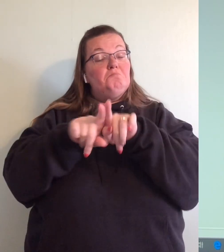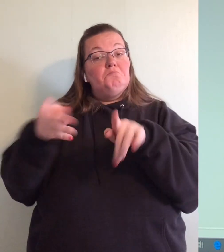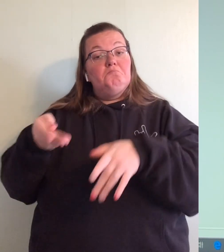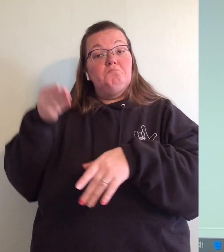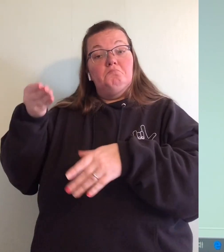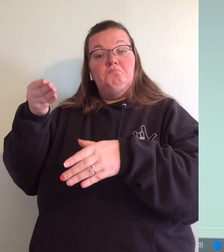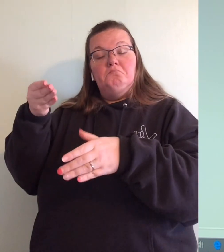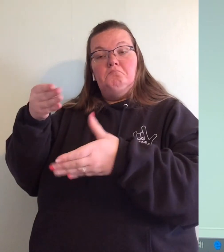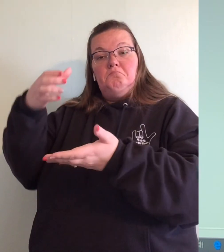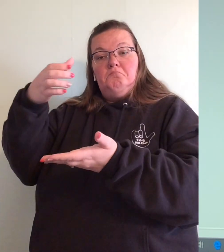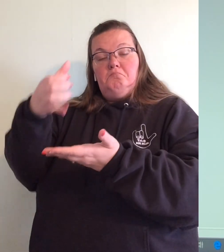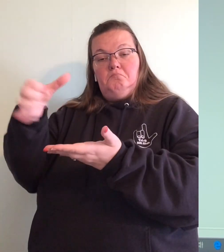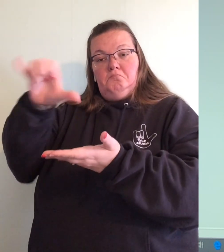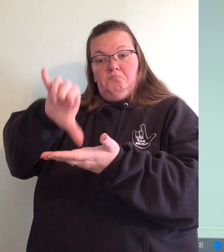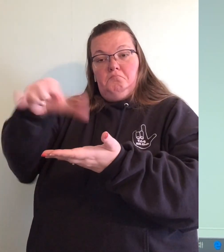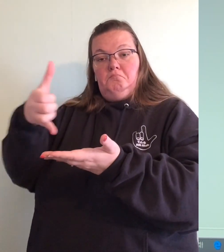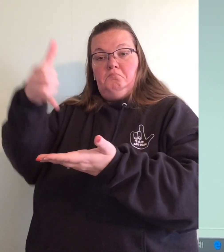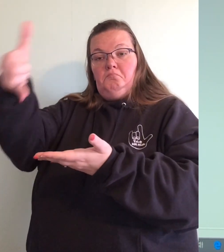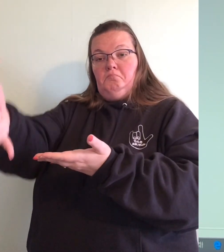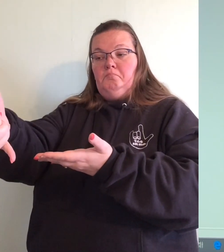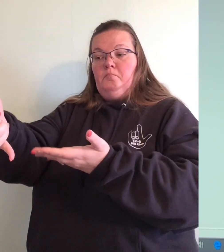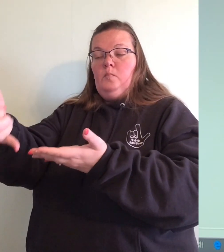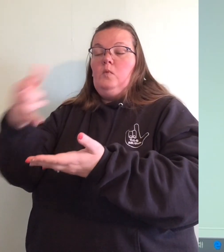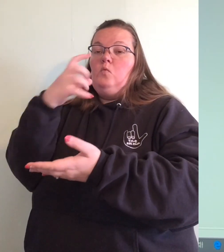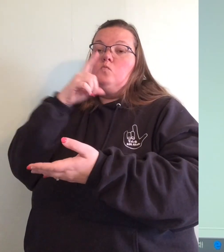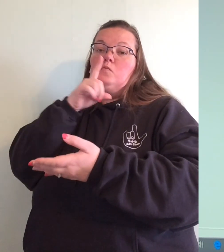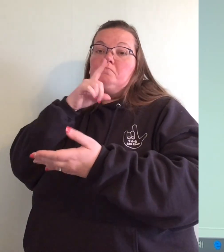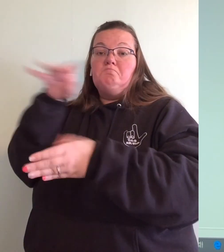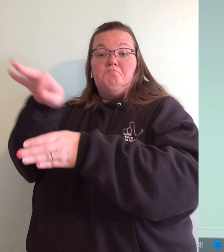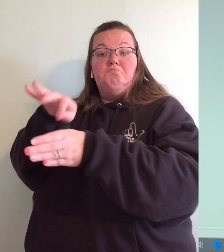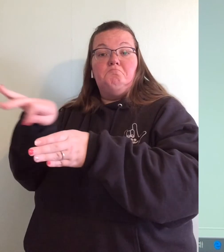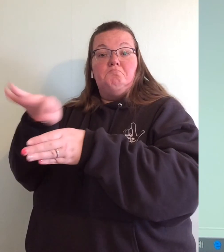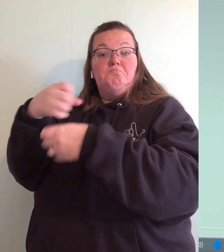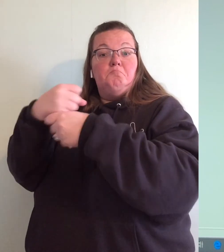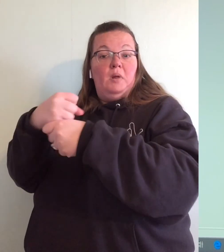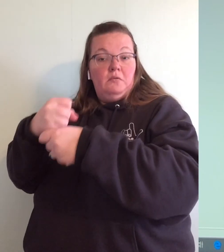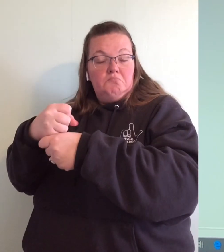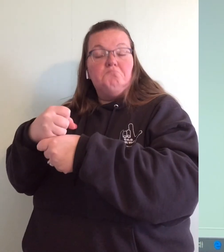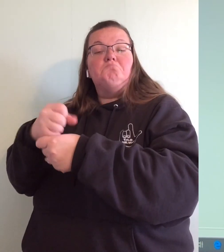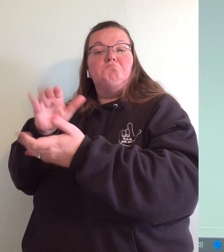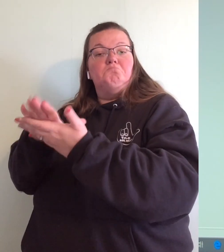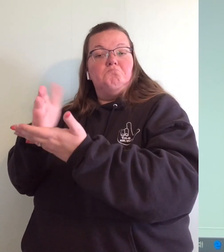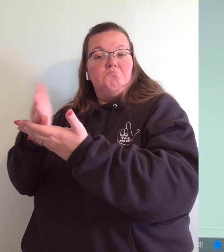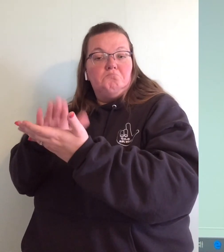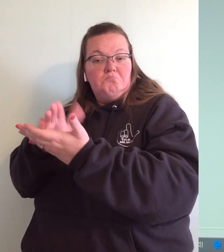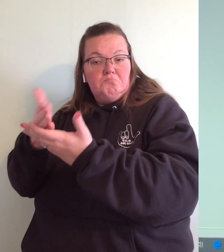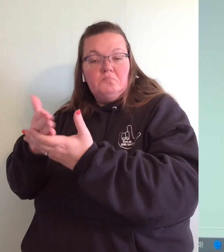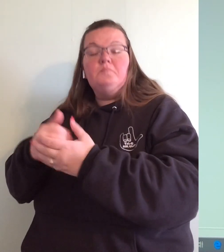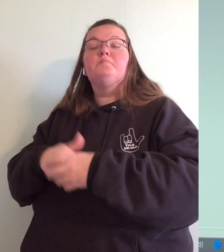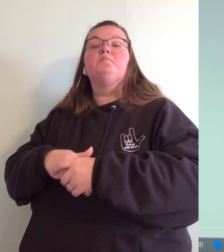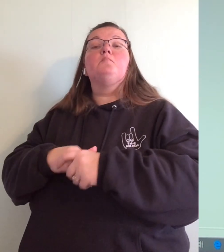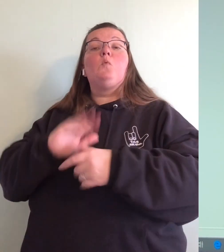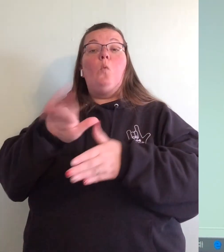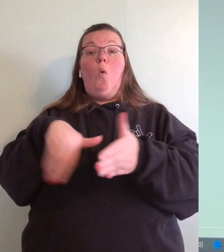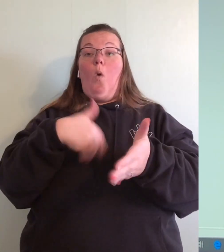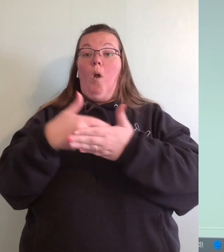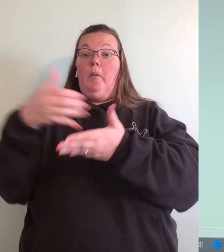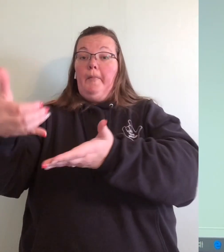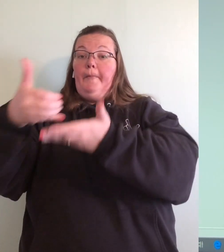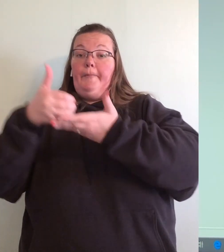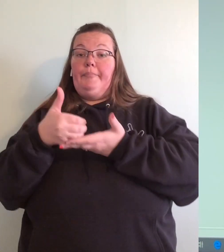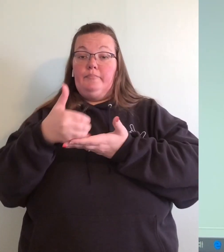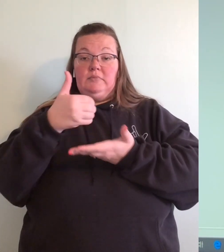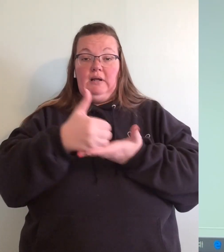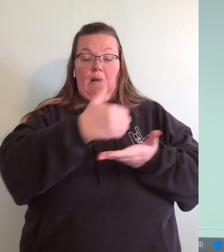the marmalade roll, the tea was made and ready to be poured out. And when each person had got his or her cup of tea,